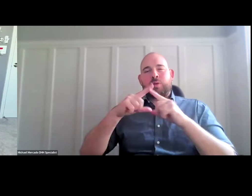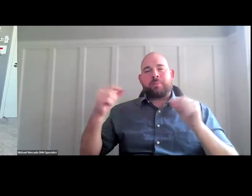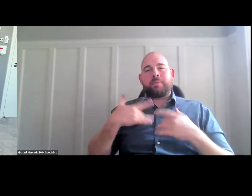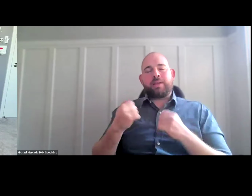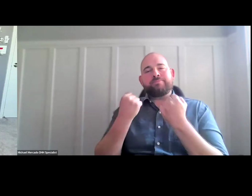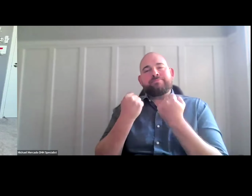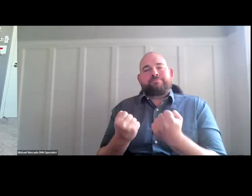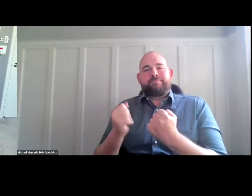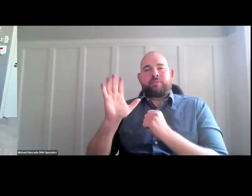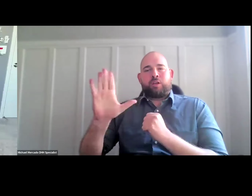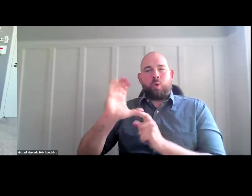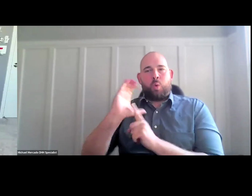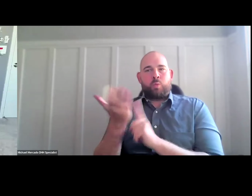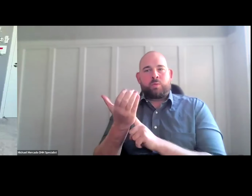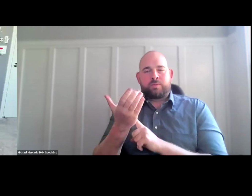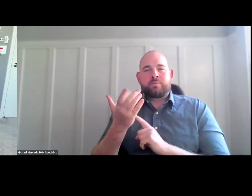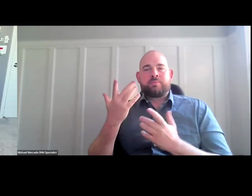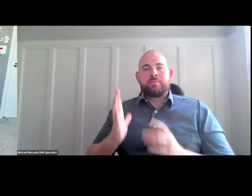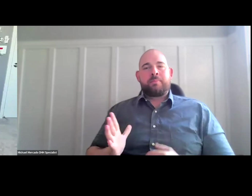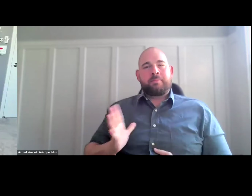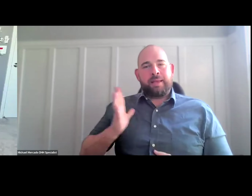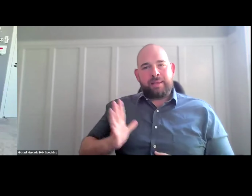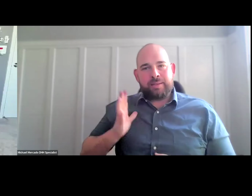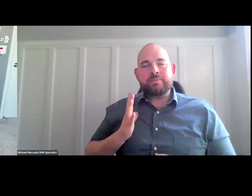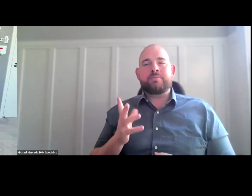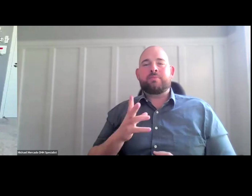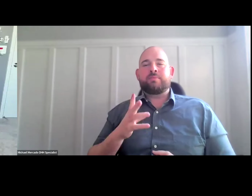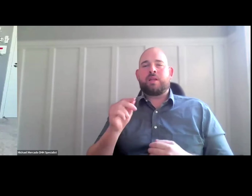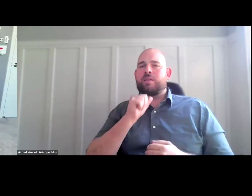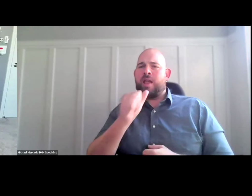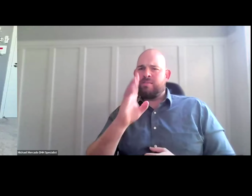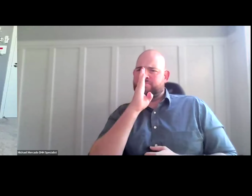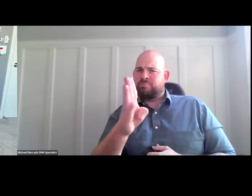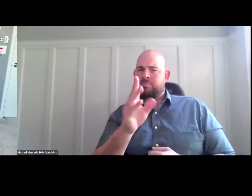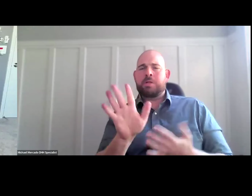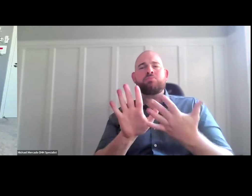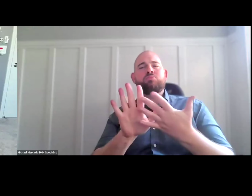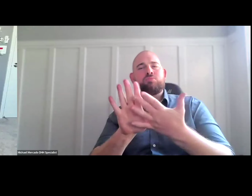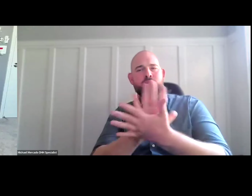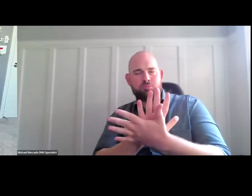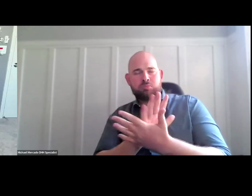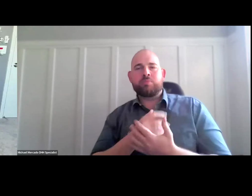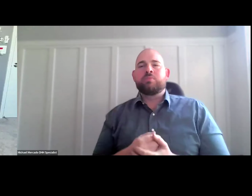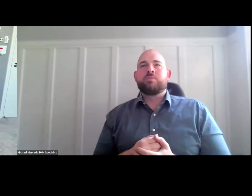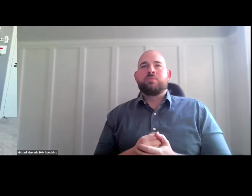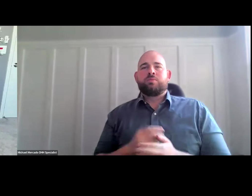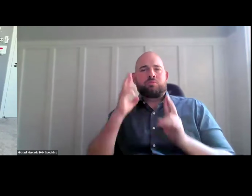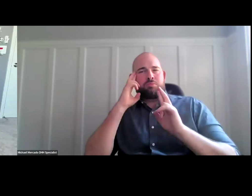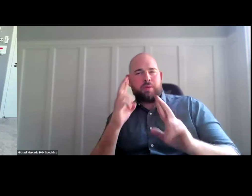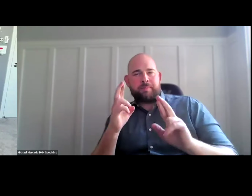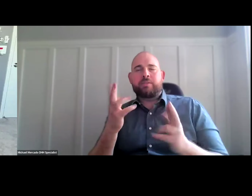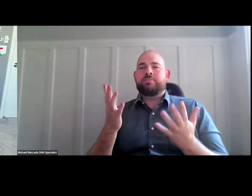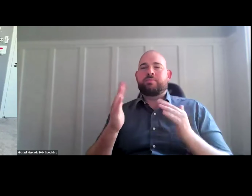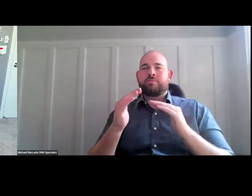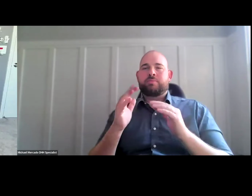deaf culture, you can just show up to an event, but in Japanese culture, you need to wait for an invitation. Their understanding of politeness is a